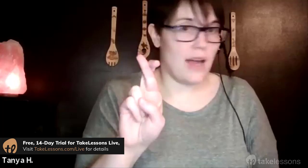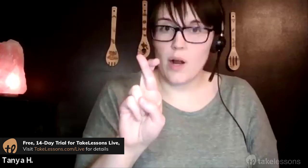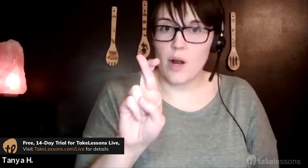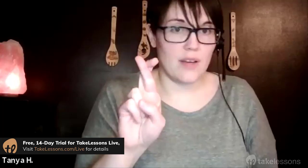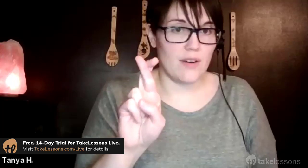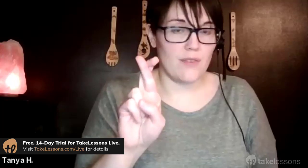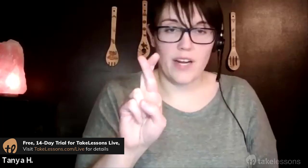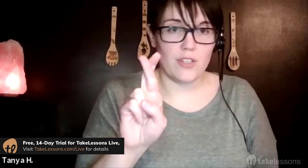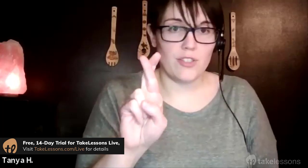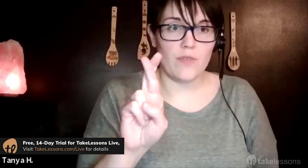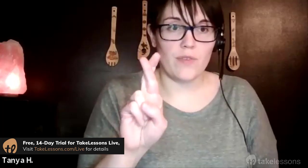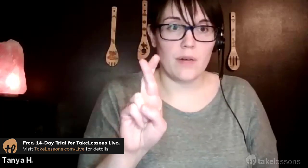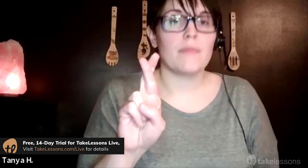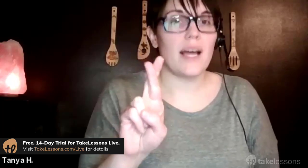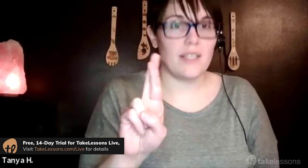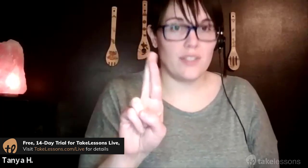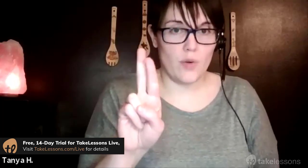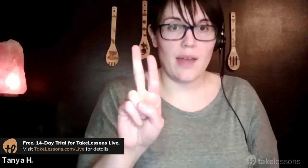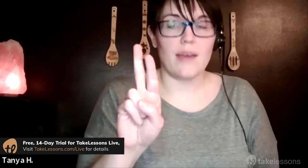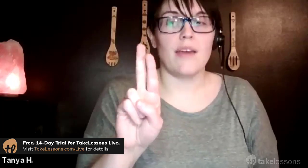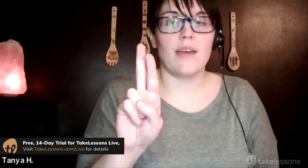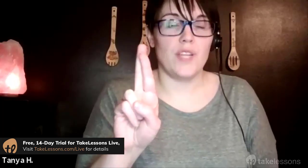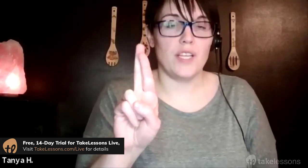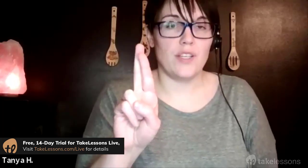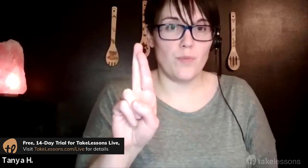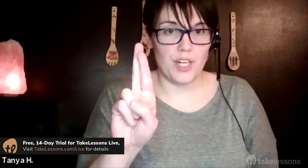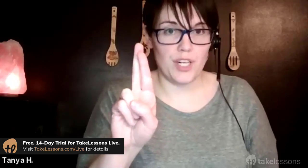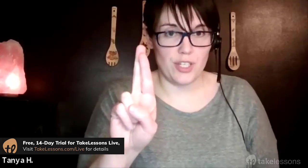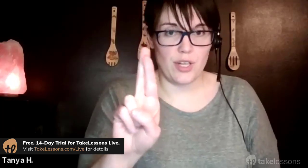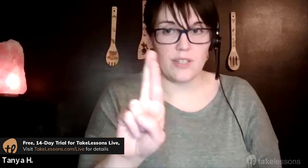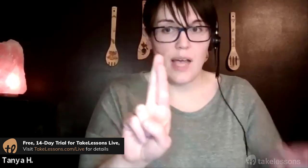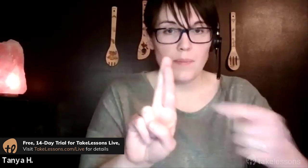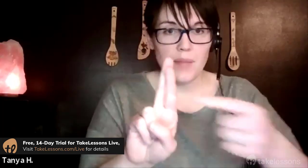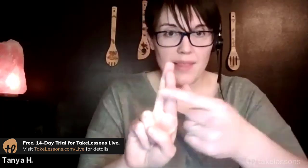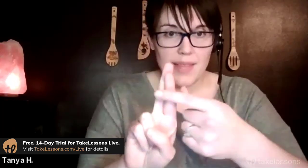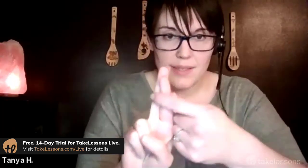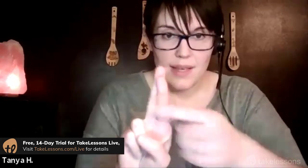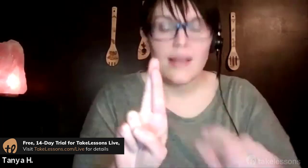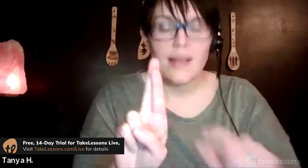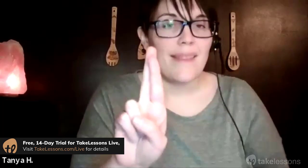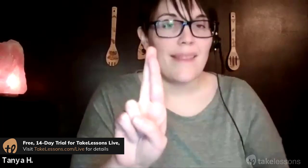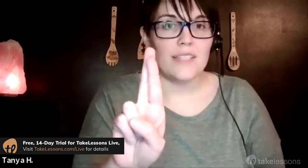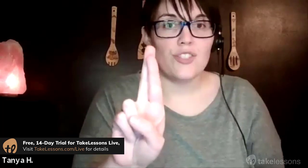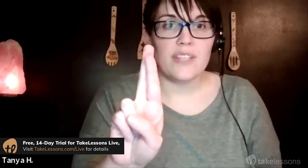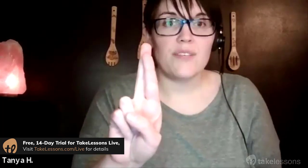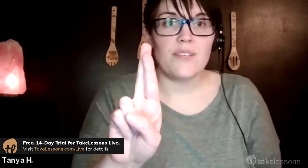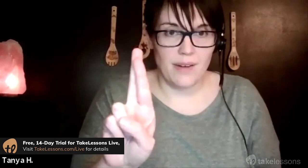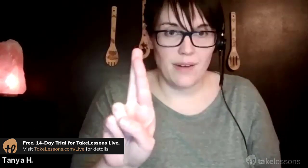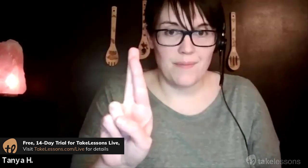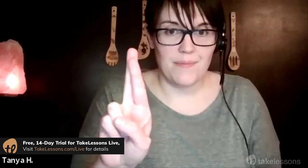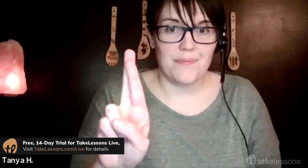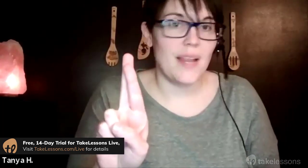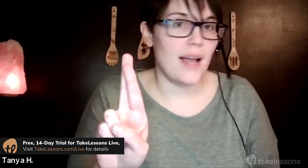cross their fingers over. That is okay. If you need to put it just on top like this, that is just fine. Not a